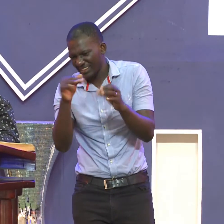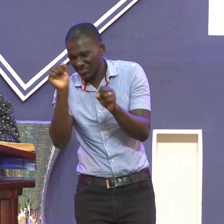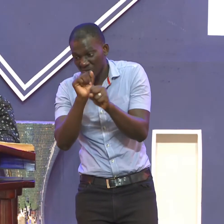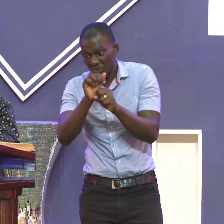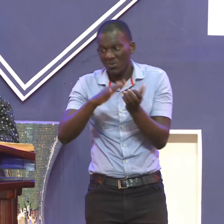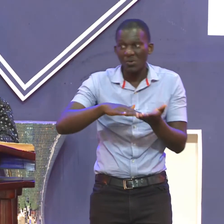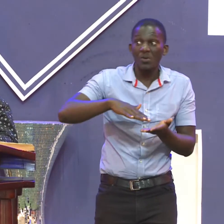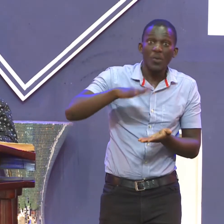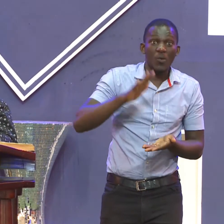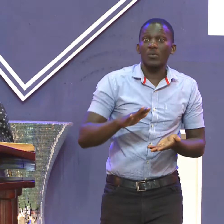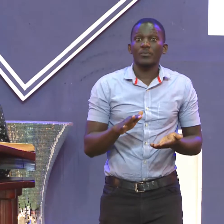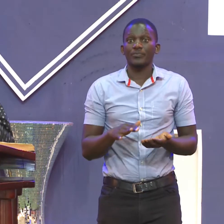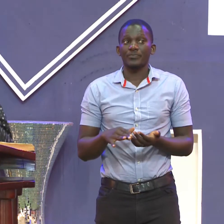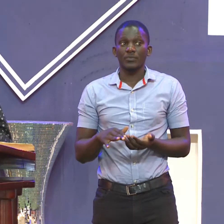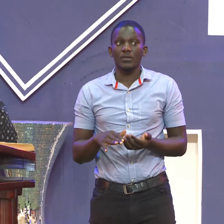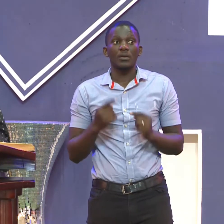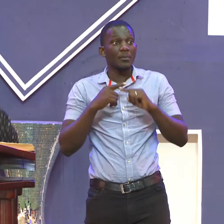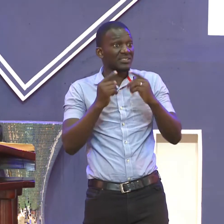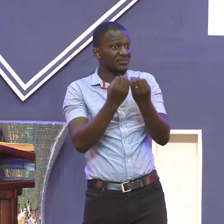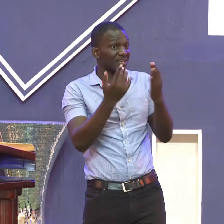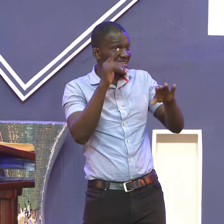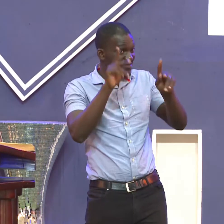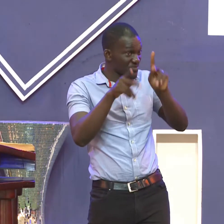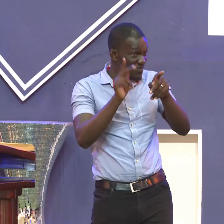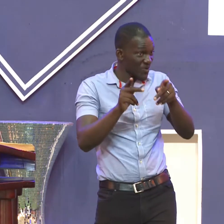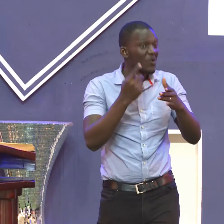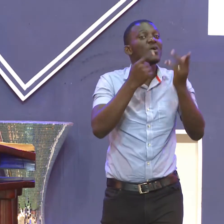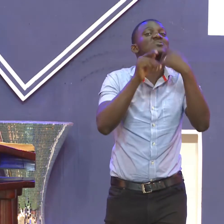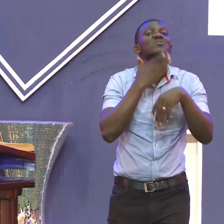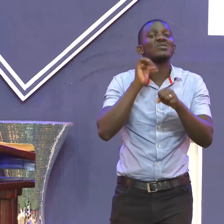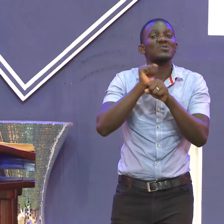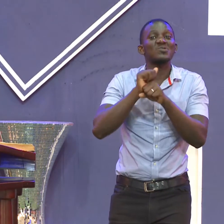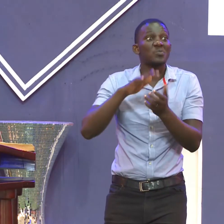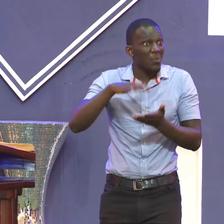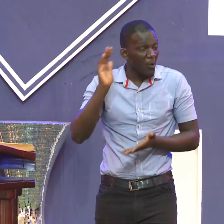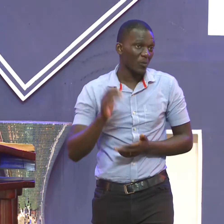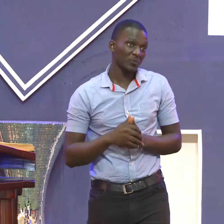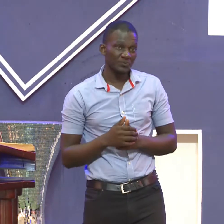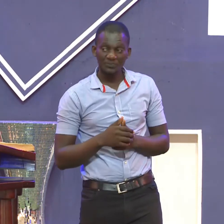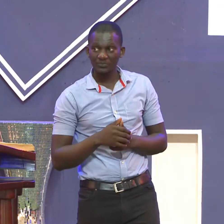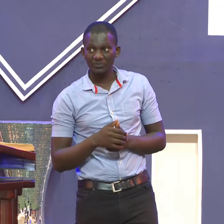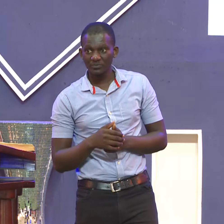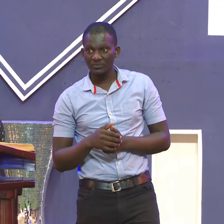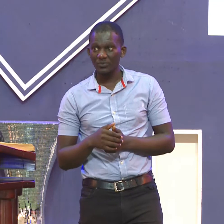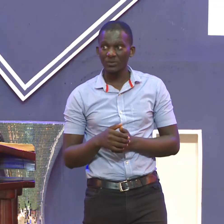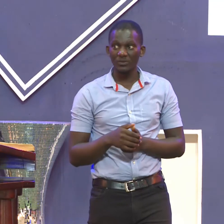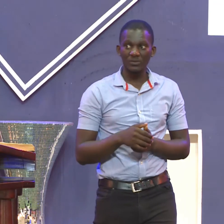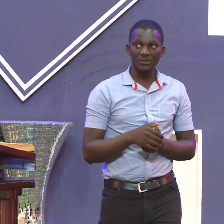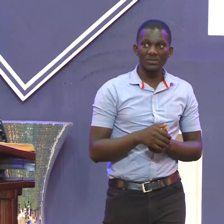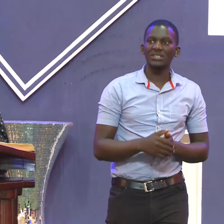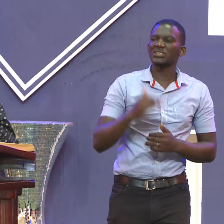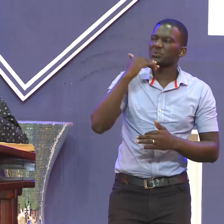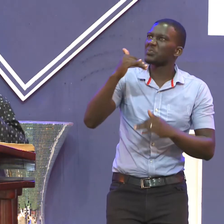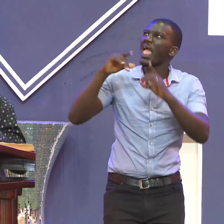that you should always do much. Naye abamu kye twagala ate okole nnyo. But to some of us, what we love doing most. Kwogera bigambo bingi gyali